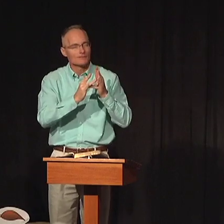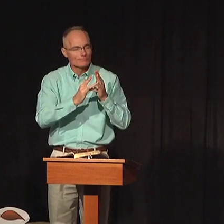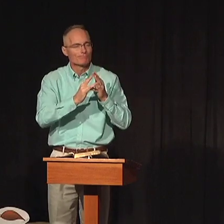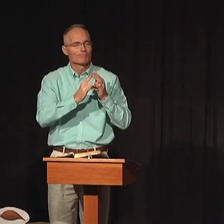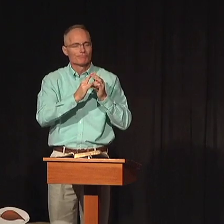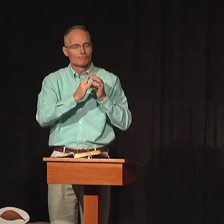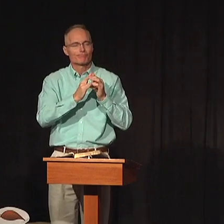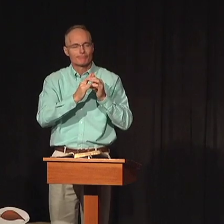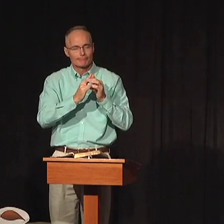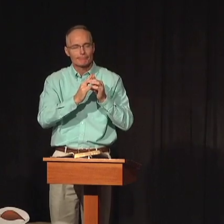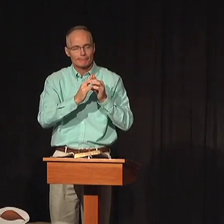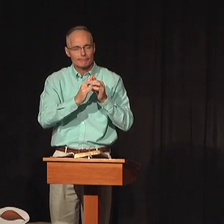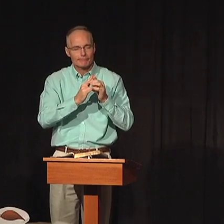Thank you, Jesus,